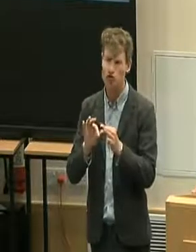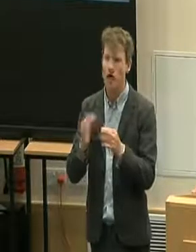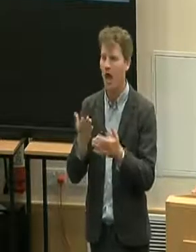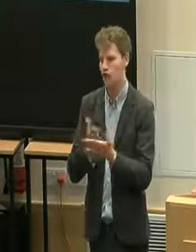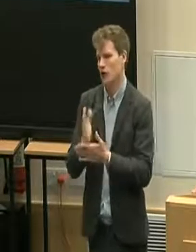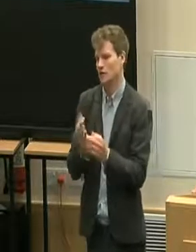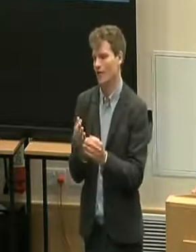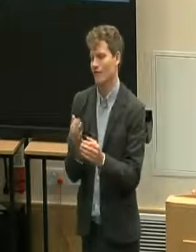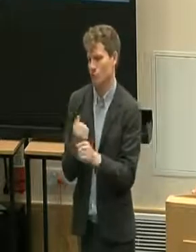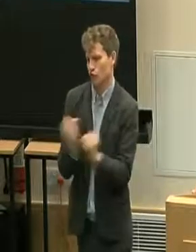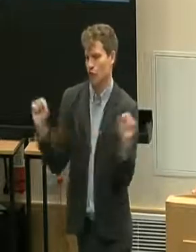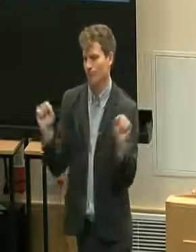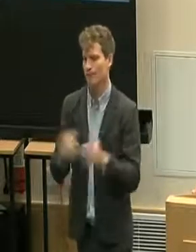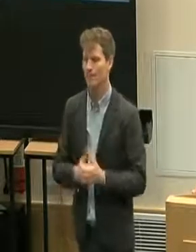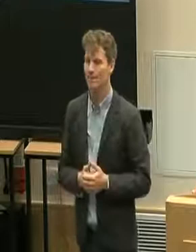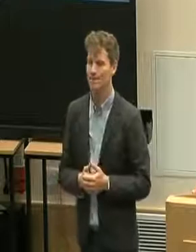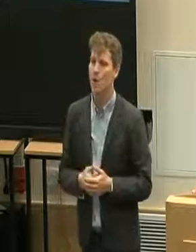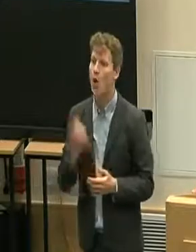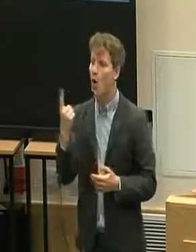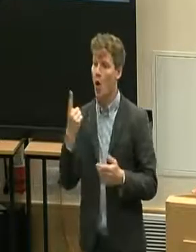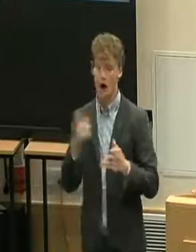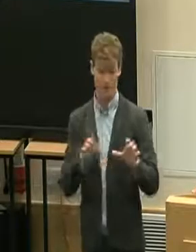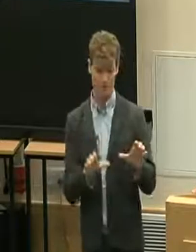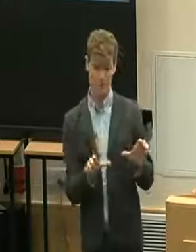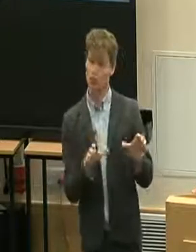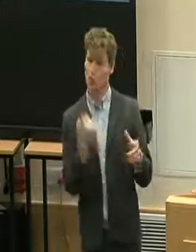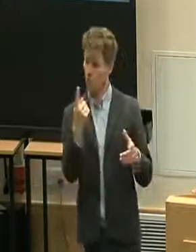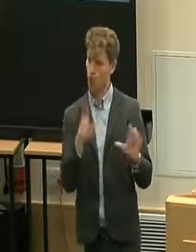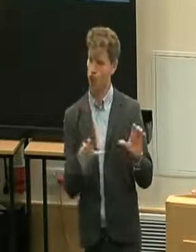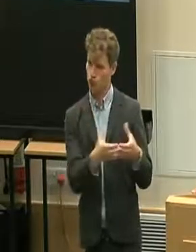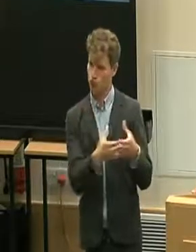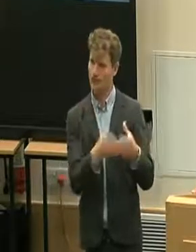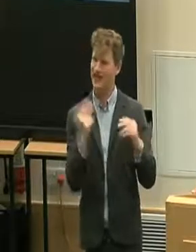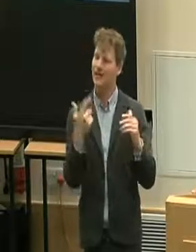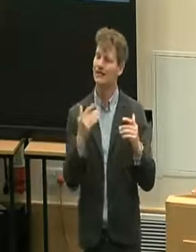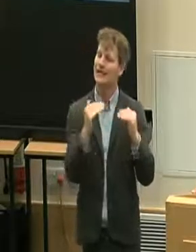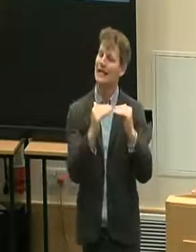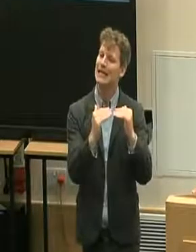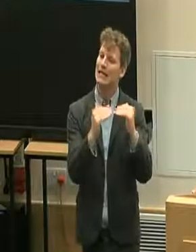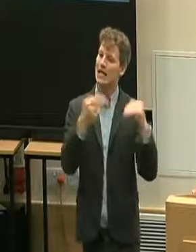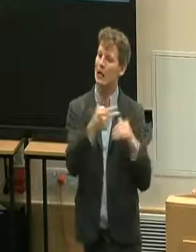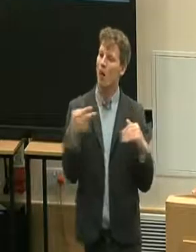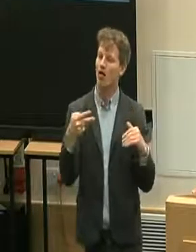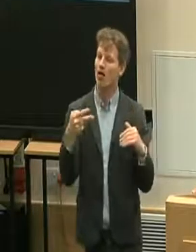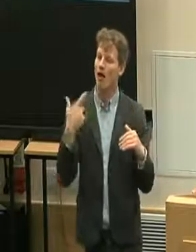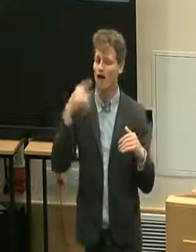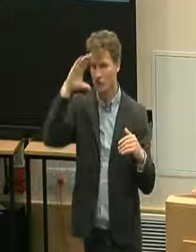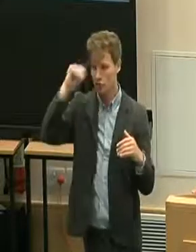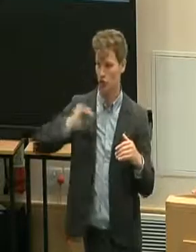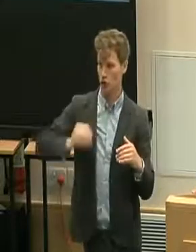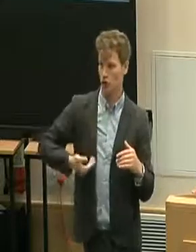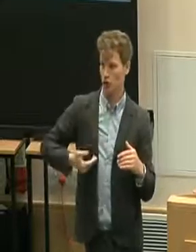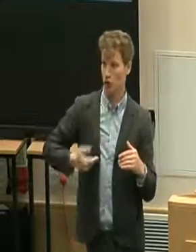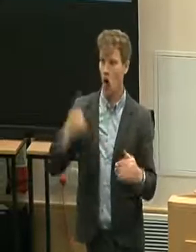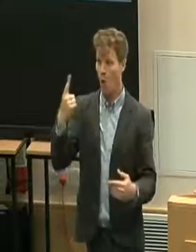had within it equality of gender, one of the first groups that objected were the Inuit